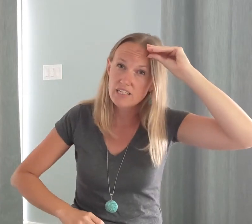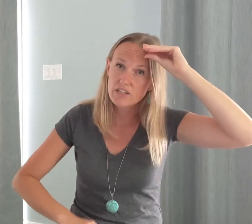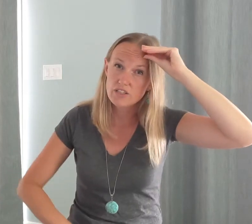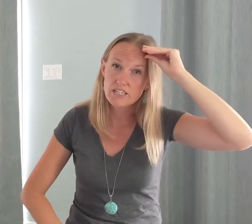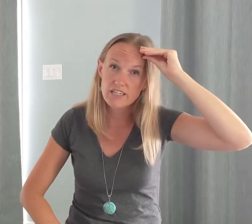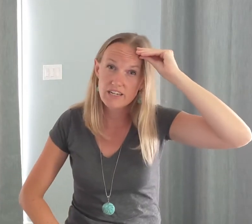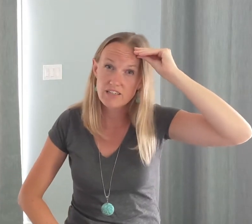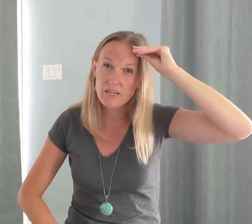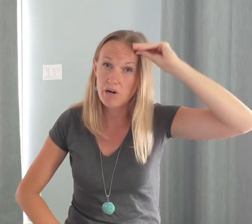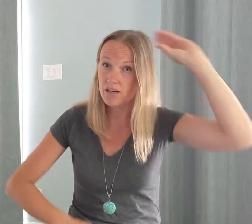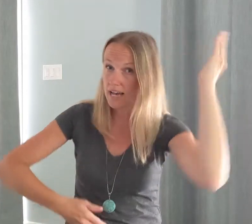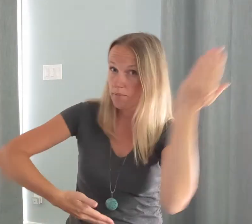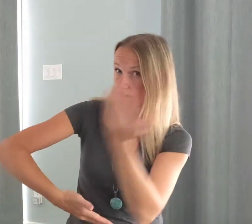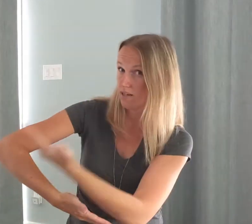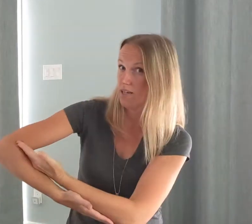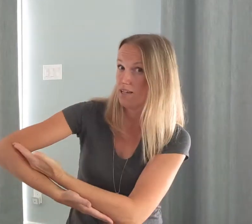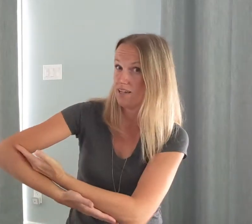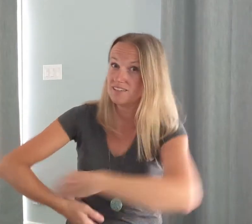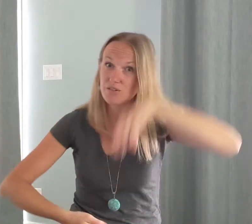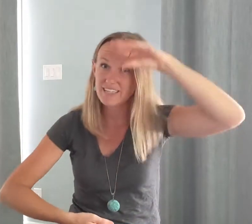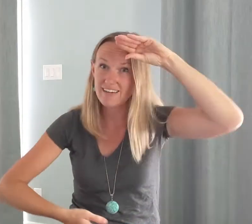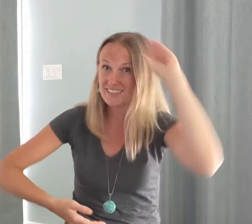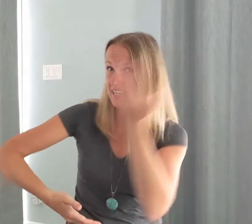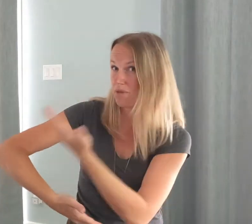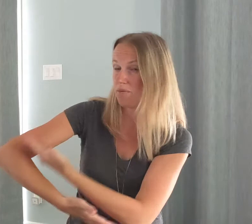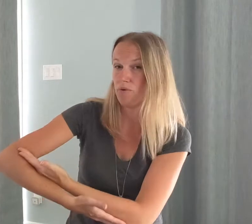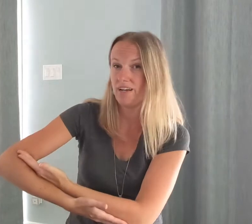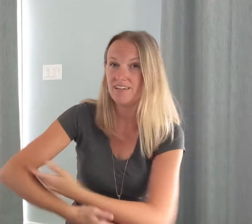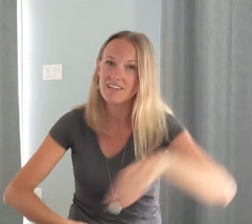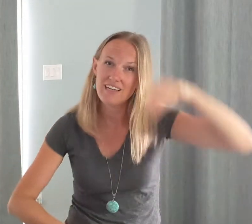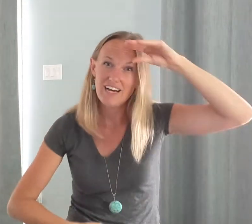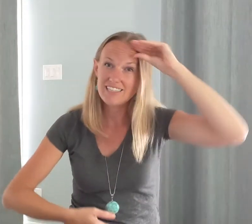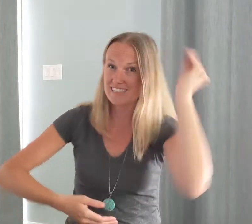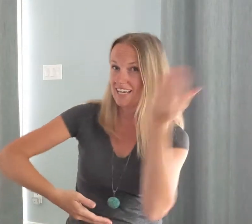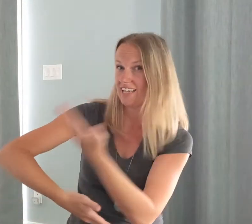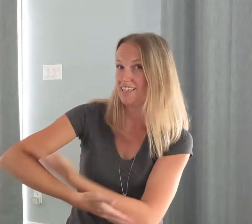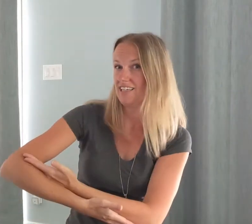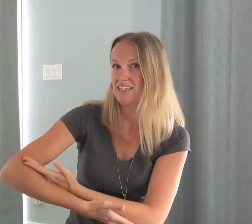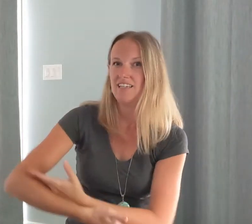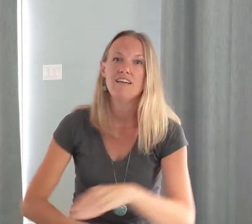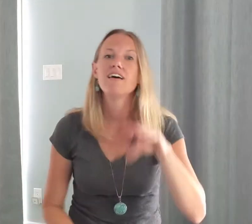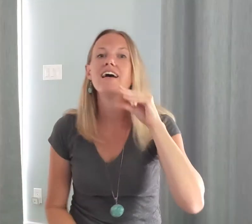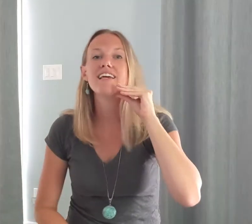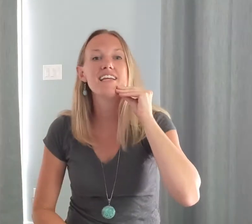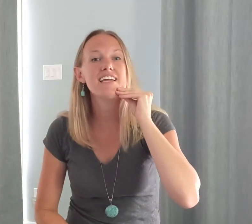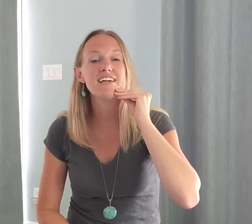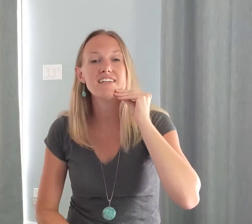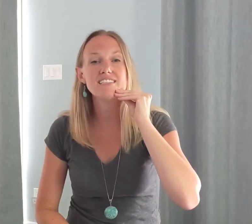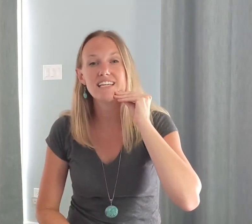you're starting here like a ball cap and it's going down to like a baby boy. A son. And then here it's like